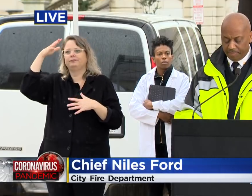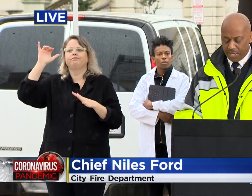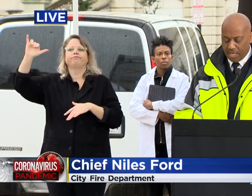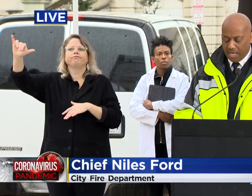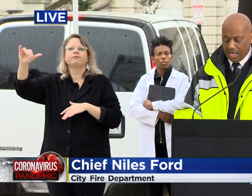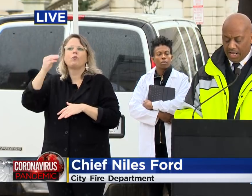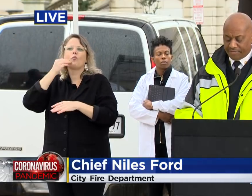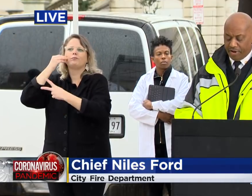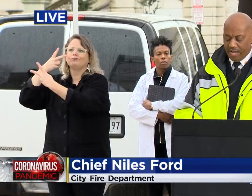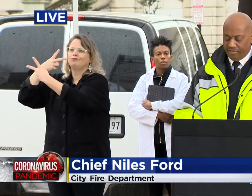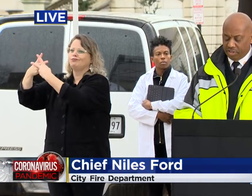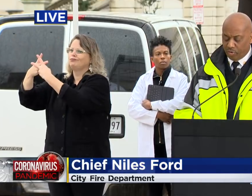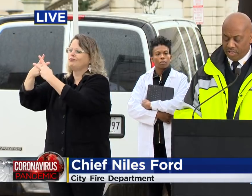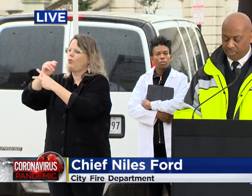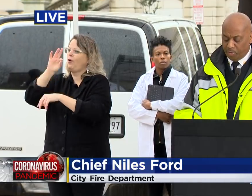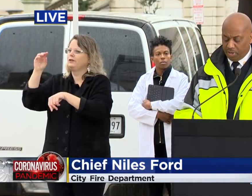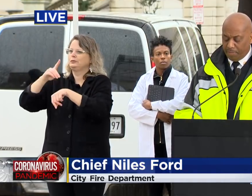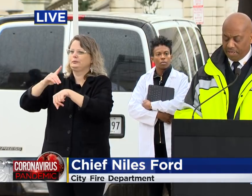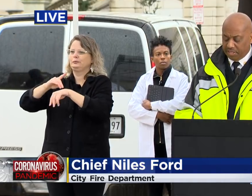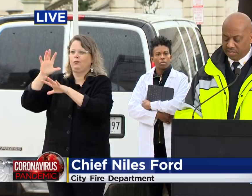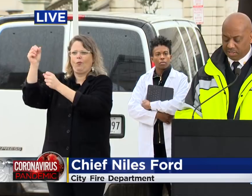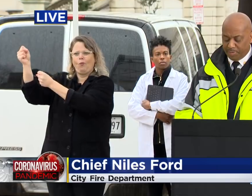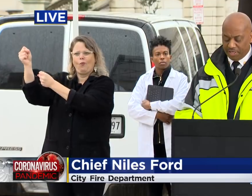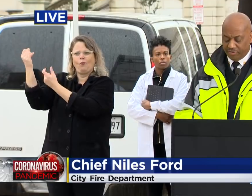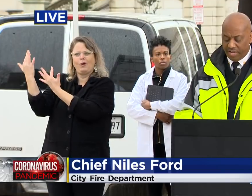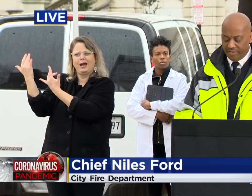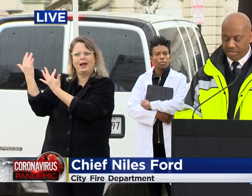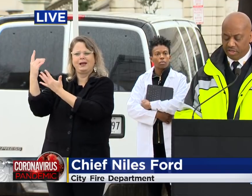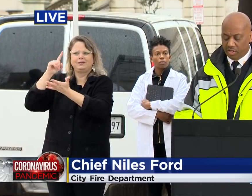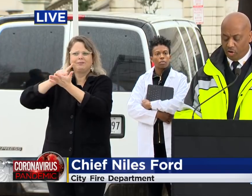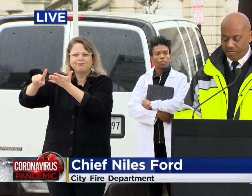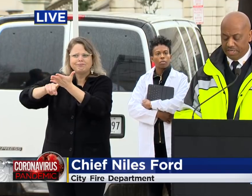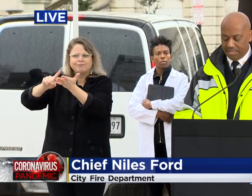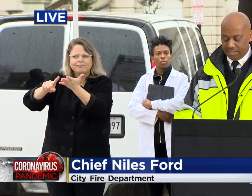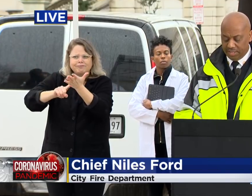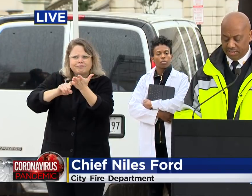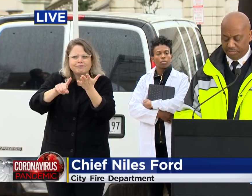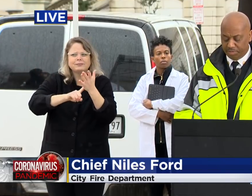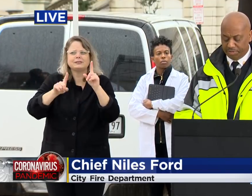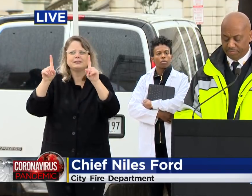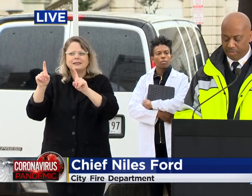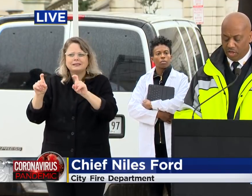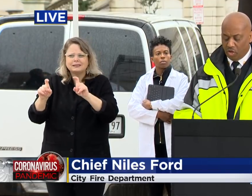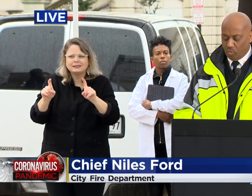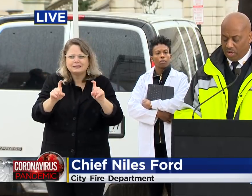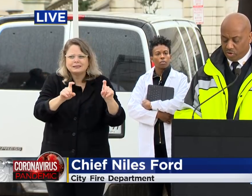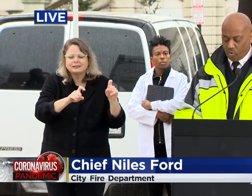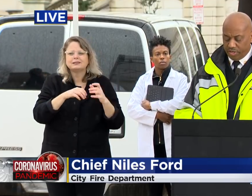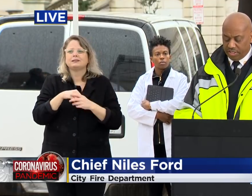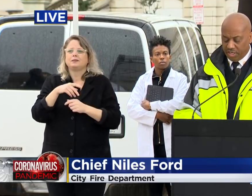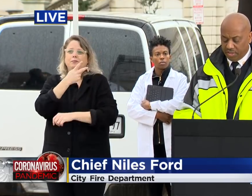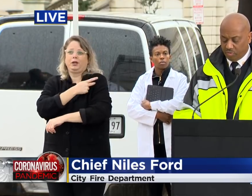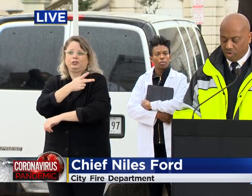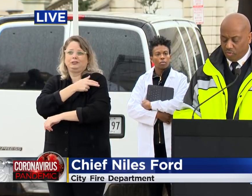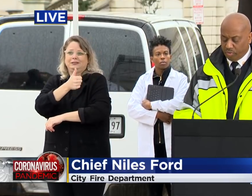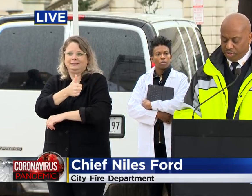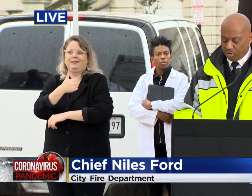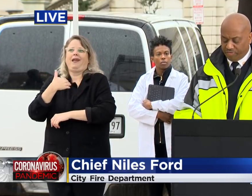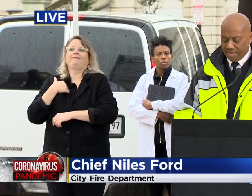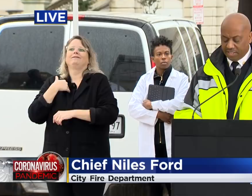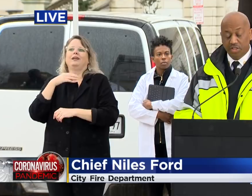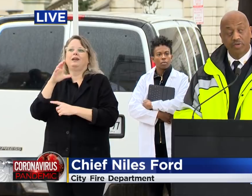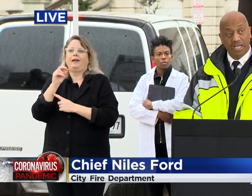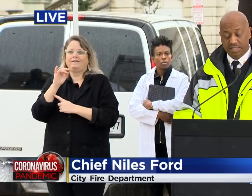quarantined after having transported a patient suspected of having COVID-19 symptoms. While quarantined, we